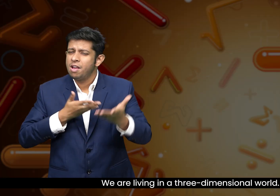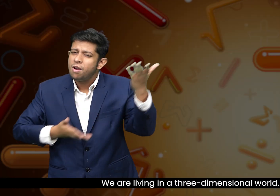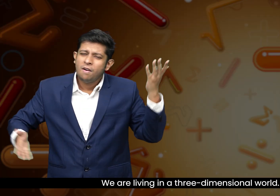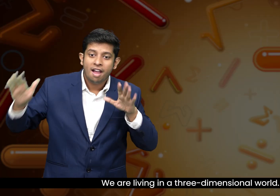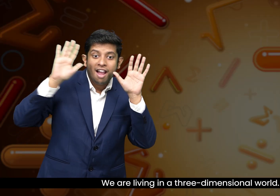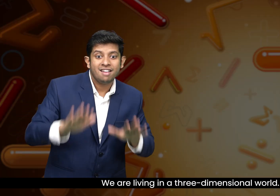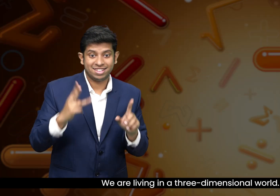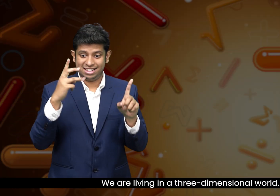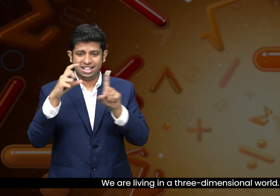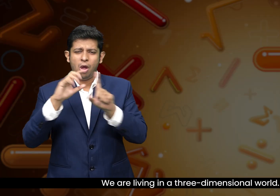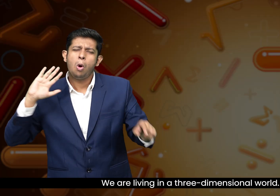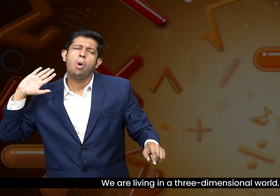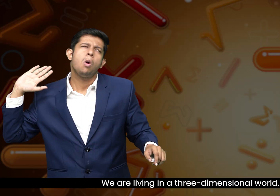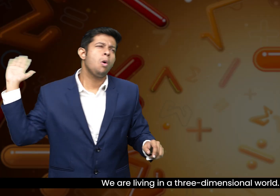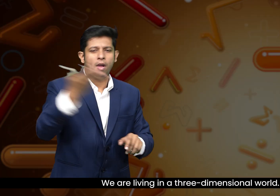We are living in a three-dimensional world.